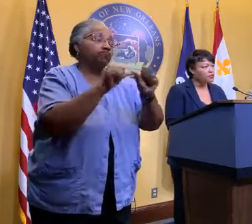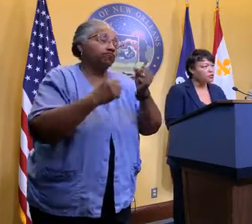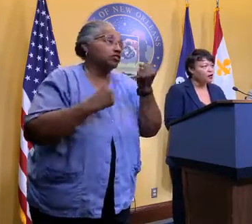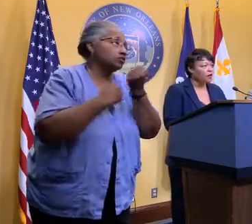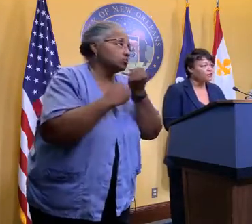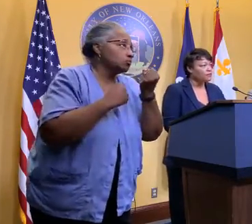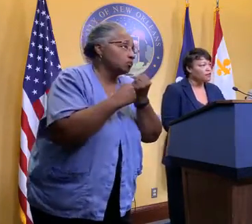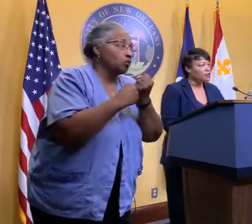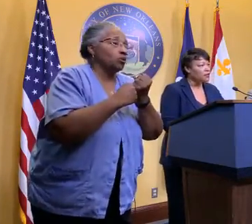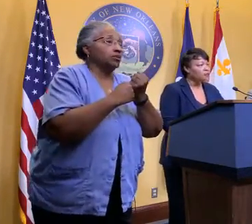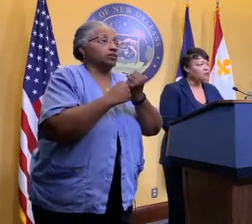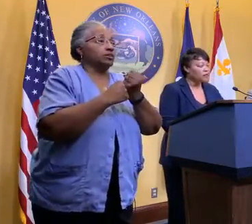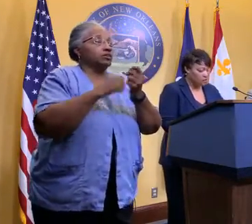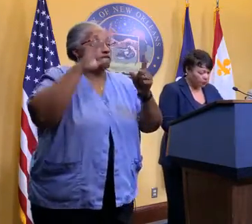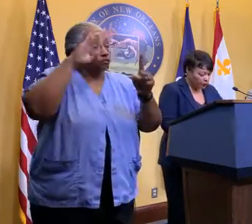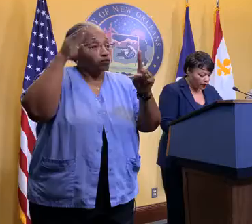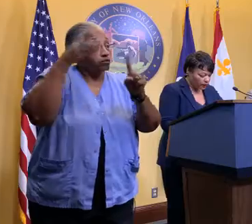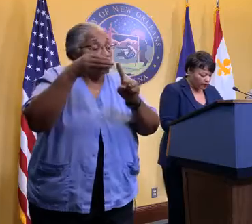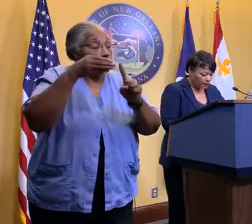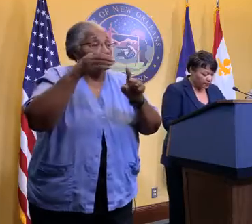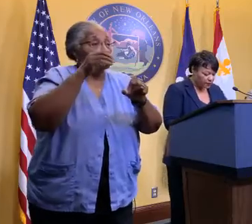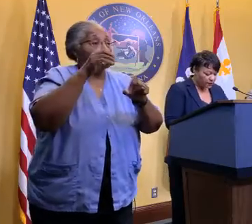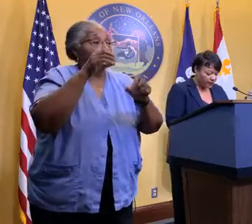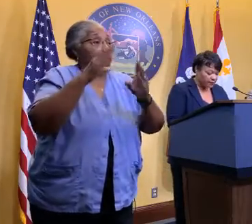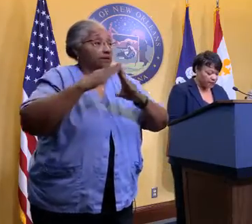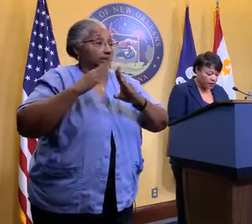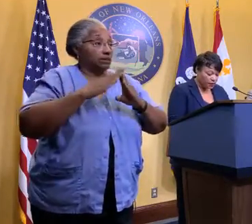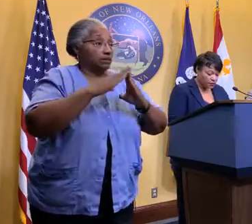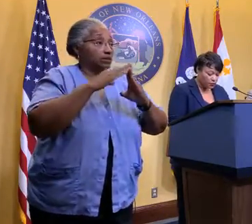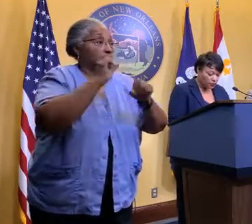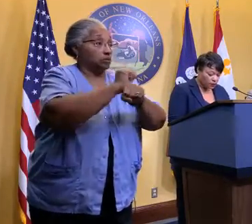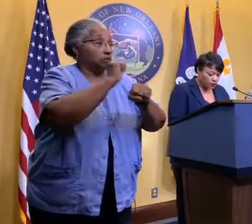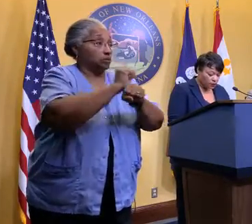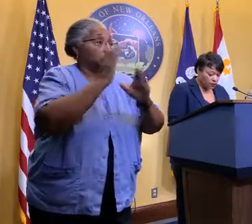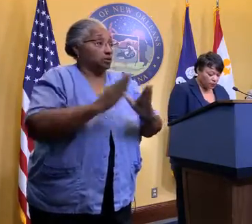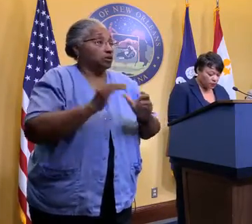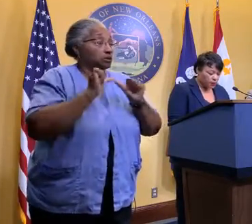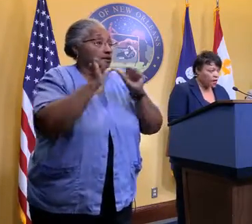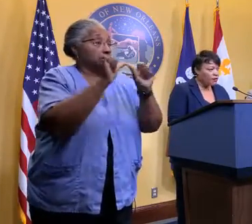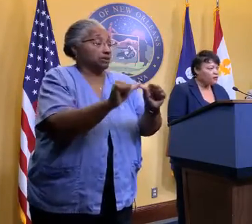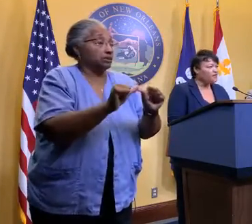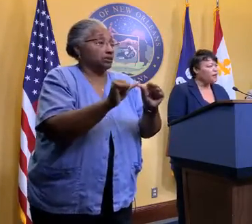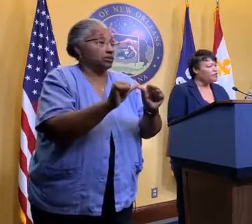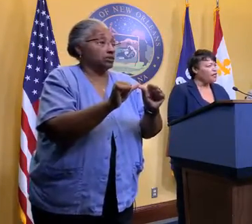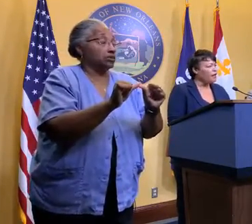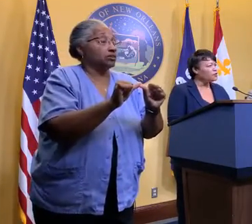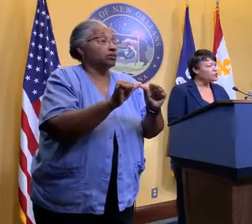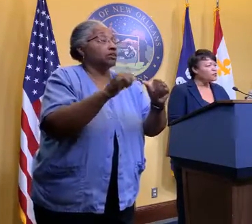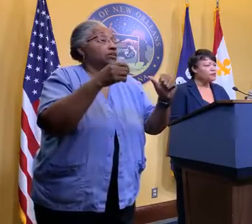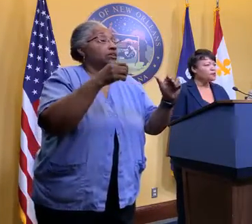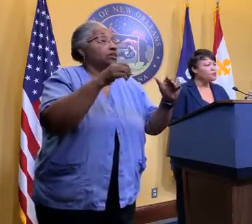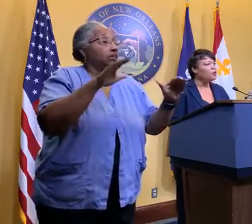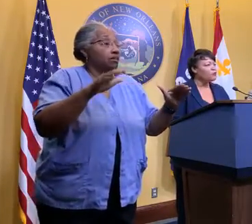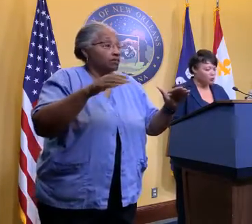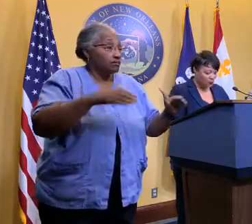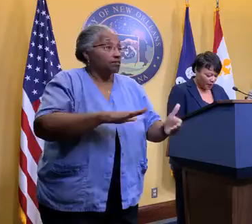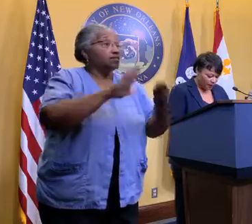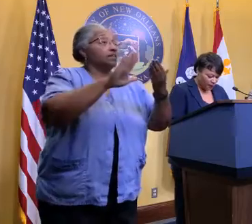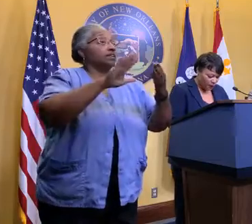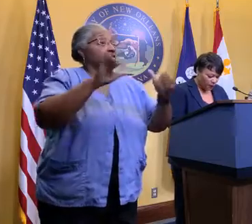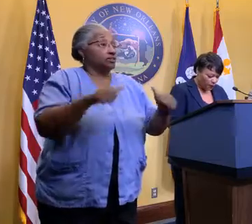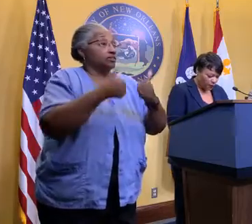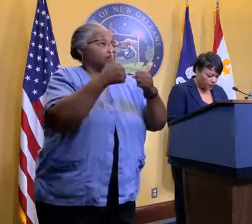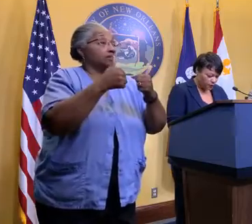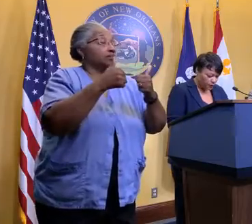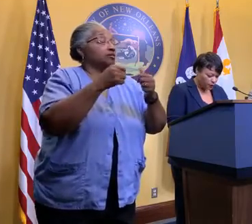and dedication of the city employees that continue to not only face challenges, but move through